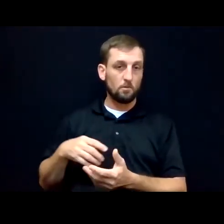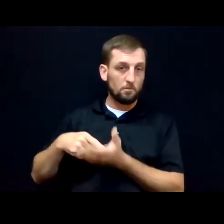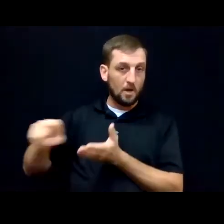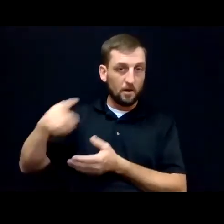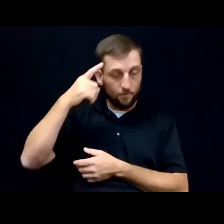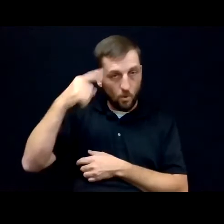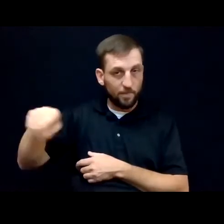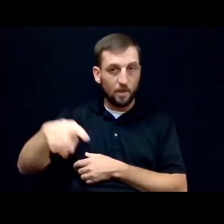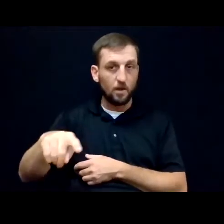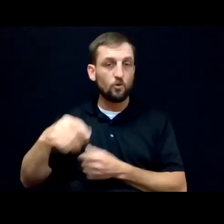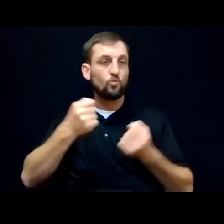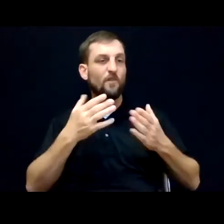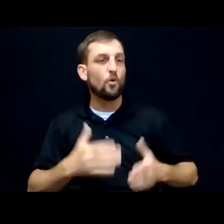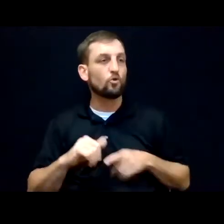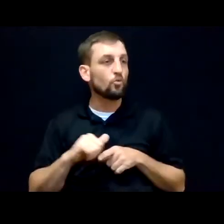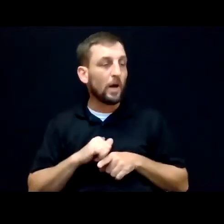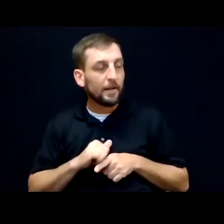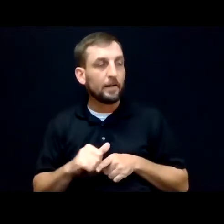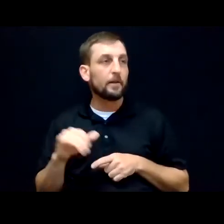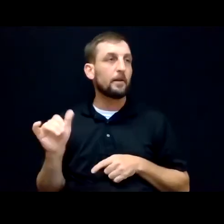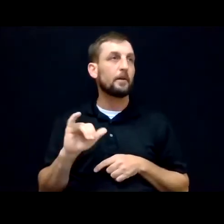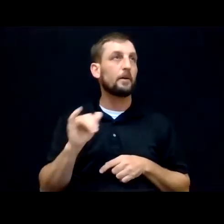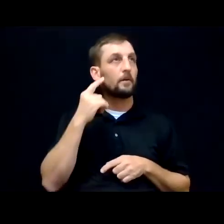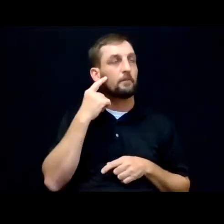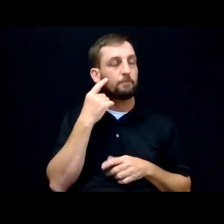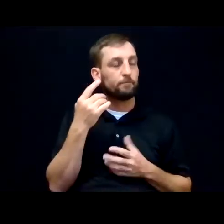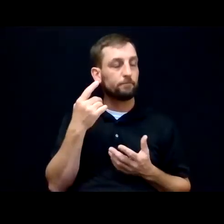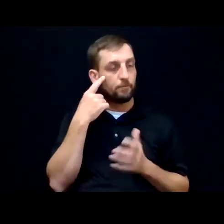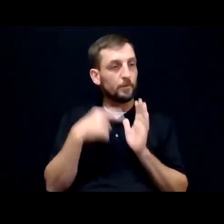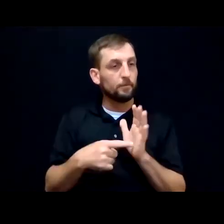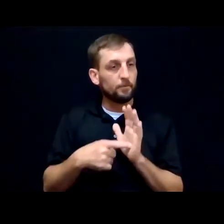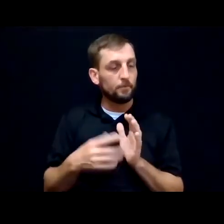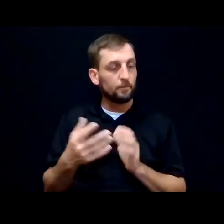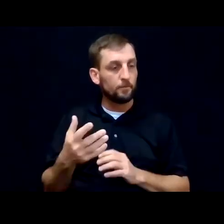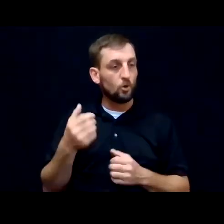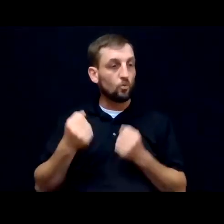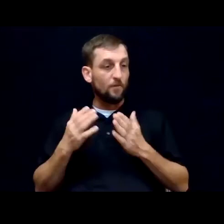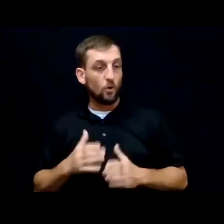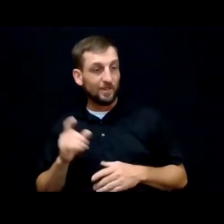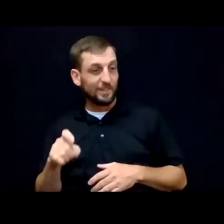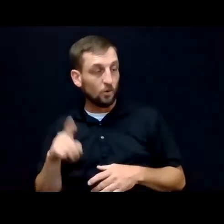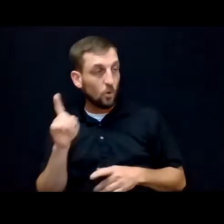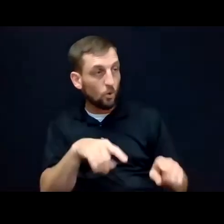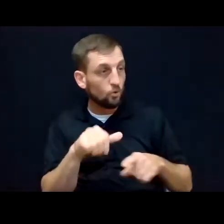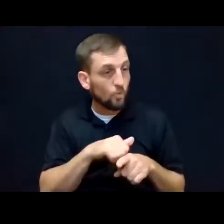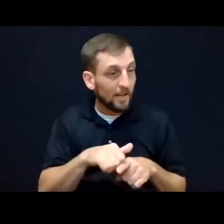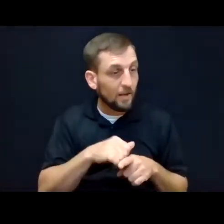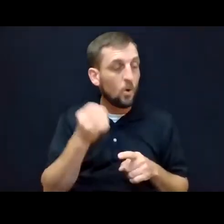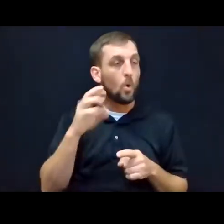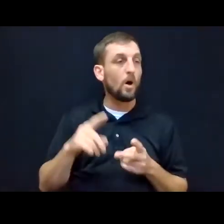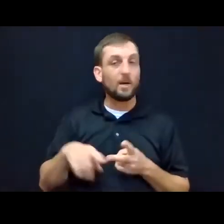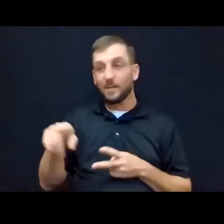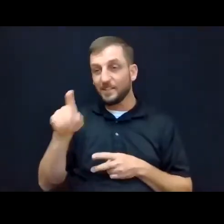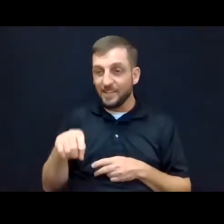their drivers, such as if they need to go and do a driver training or they have anything that they need